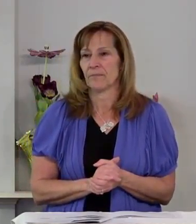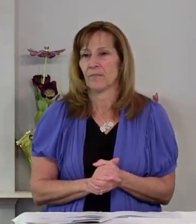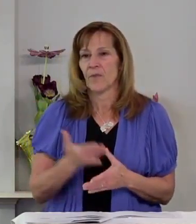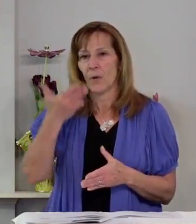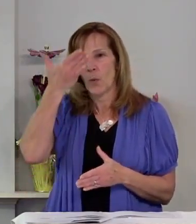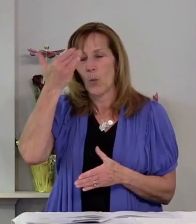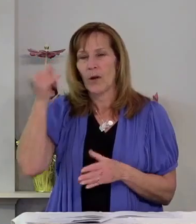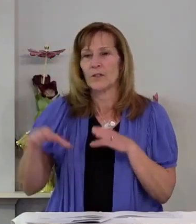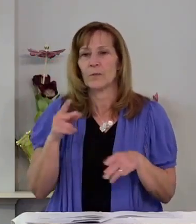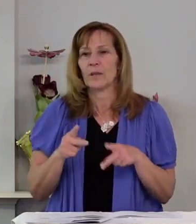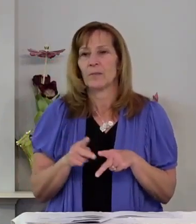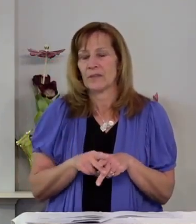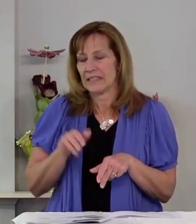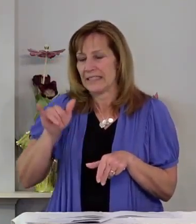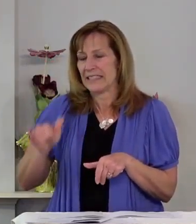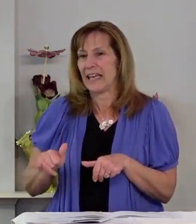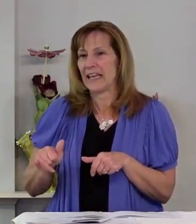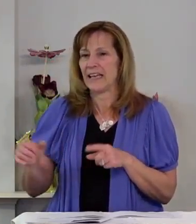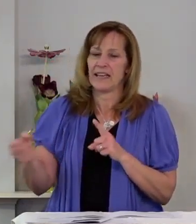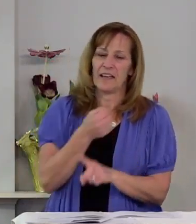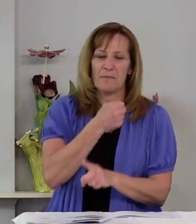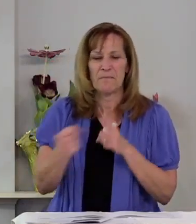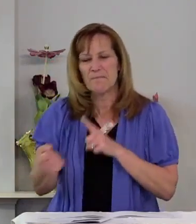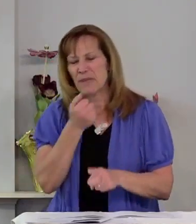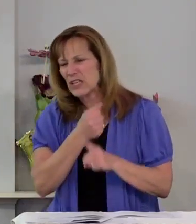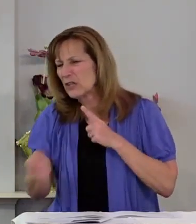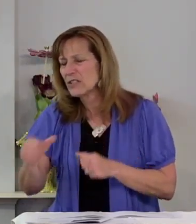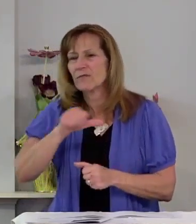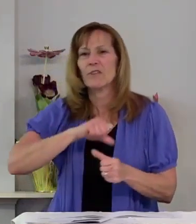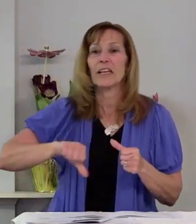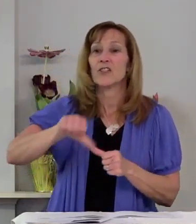Why do people stay in abusive relationships?